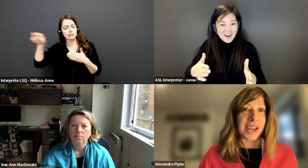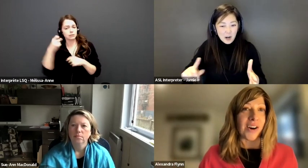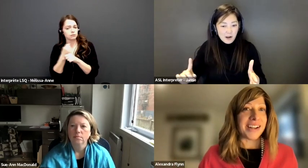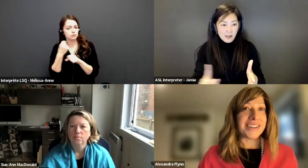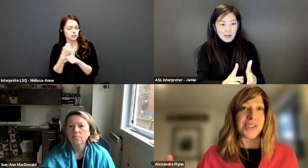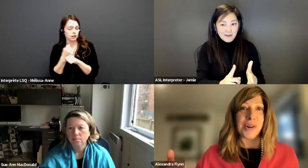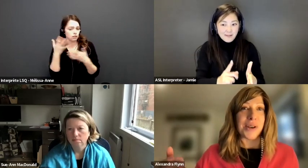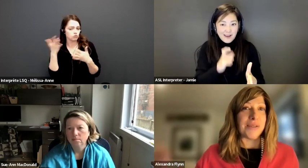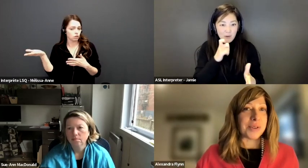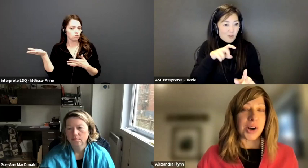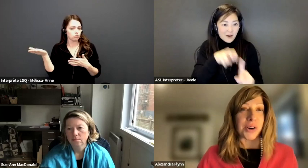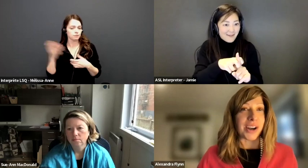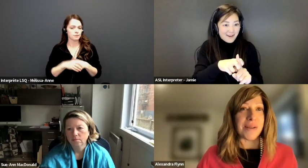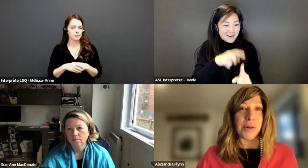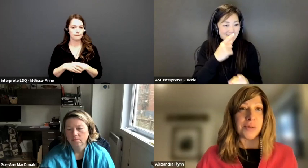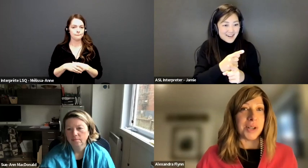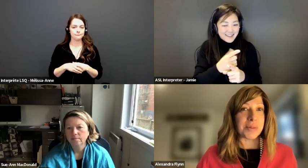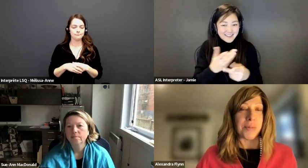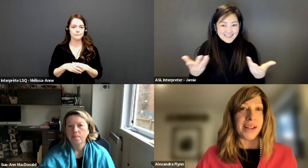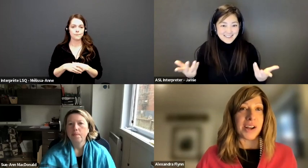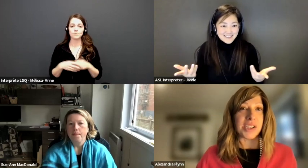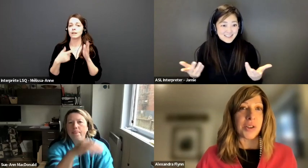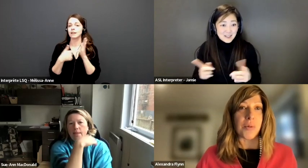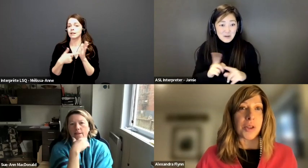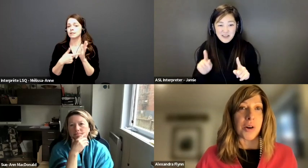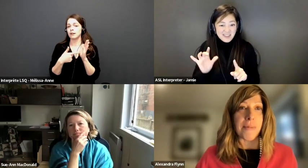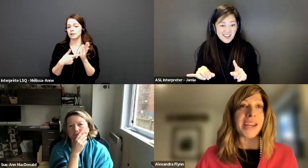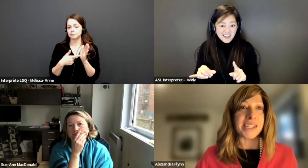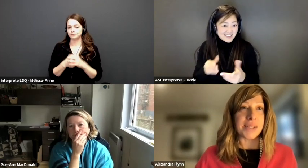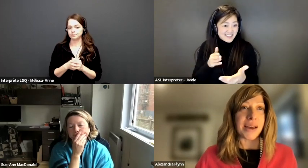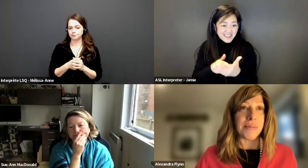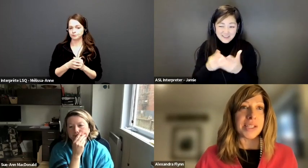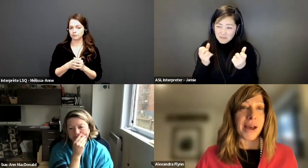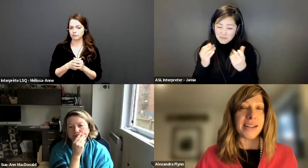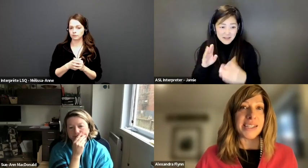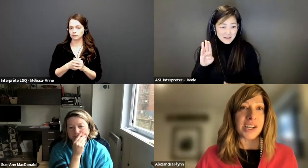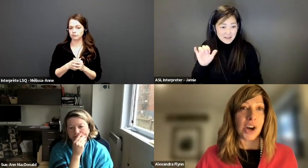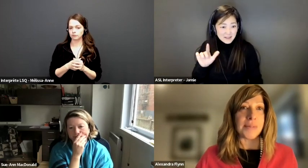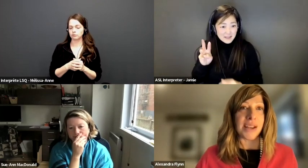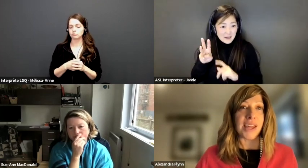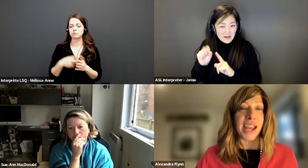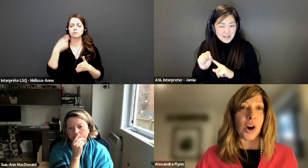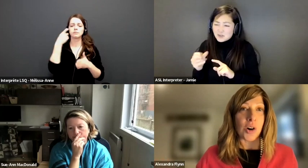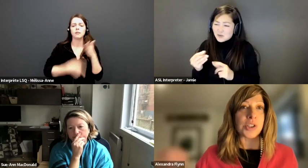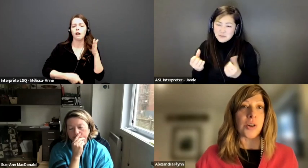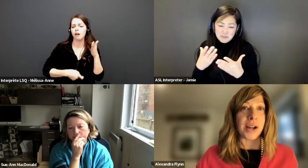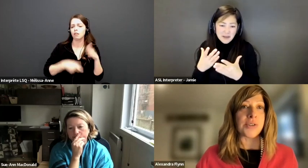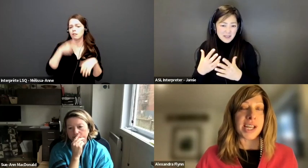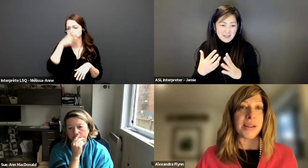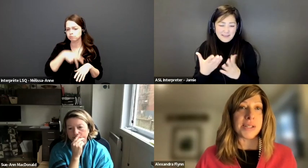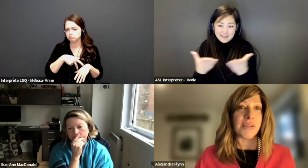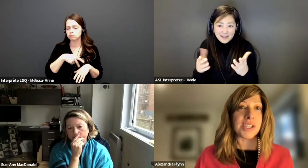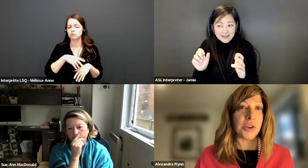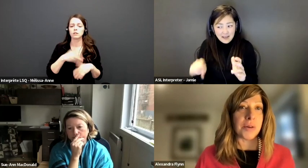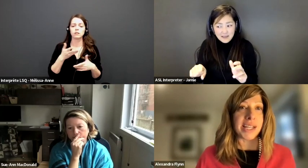and don't get caught? So even though it's contrary in most municipal bylaws, so there are mechanisms that municipalities can adopt if they also